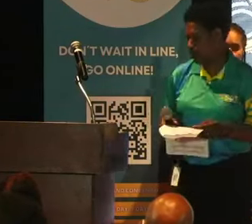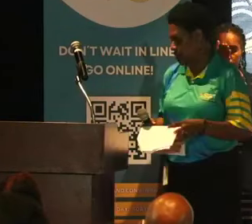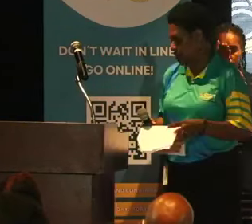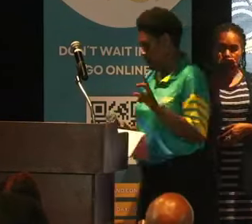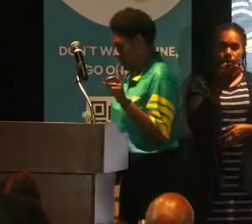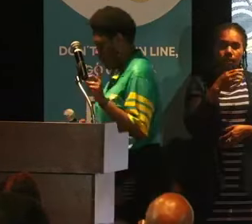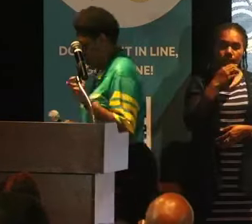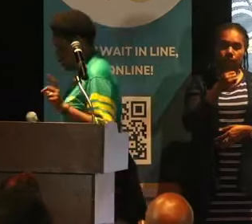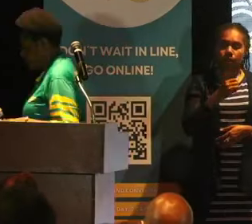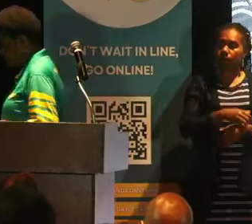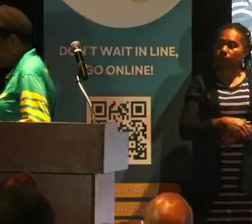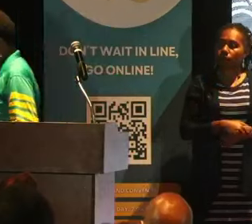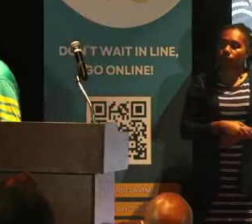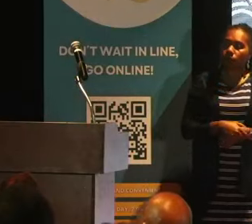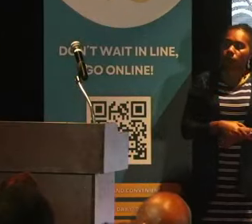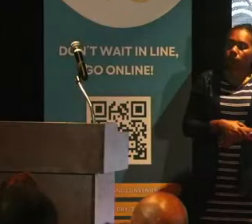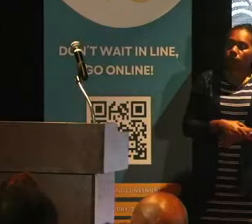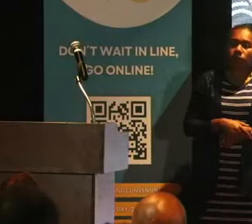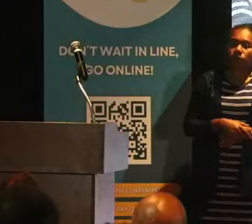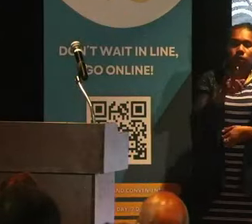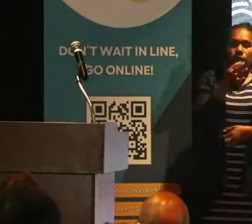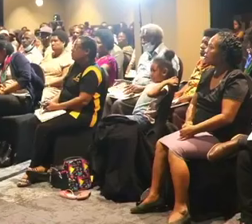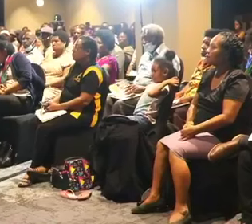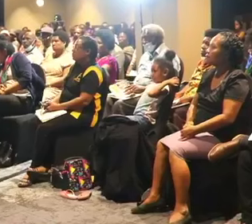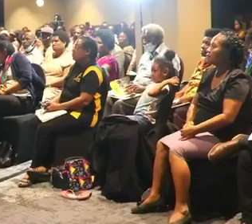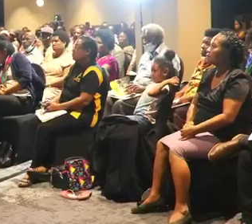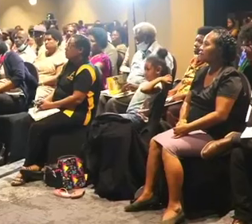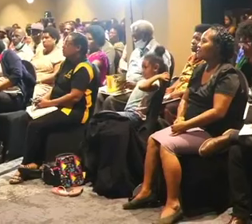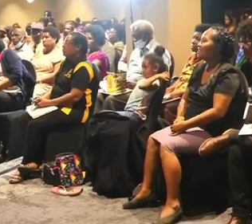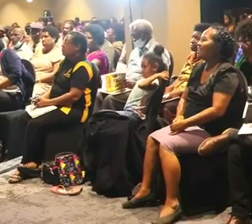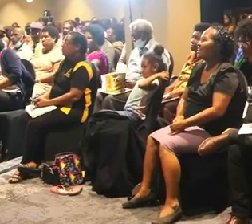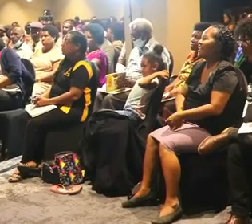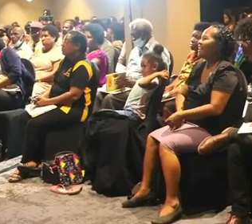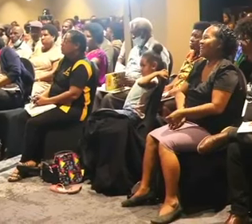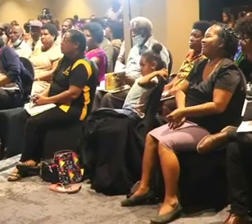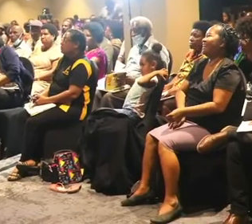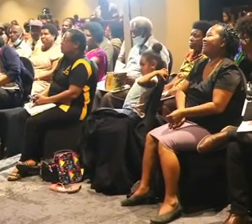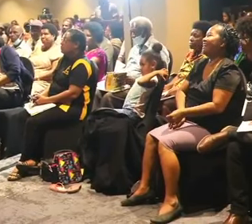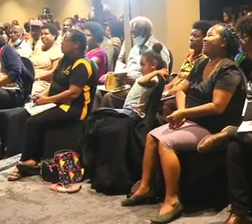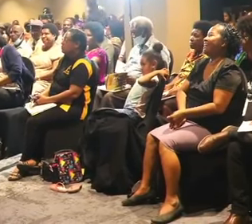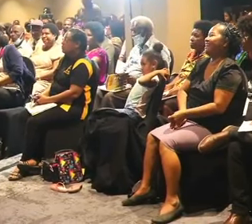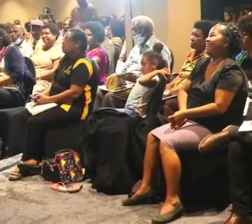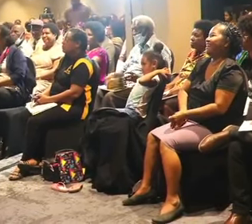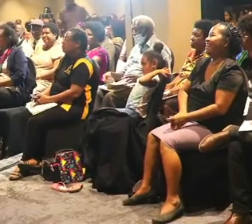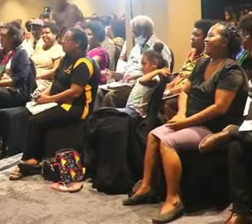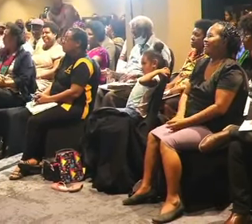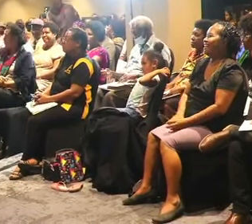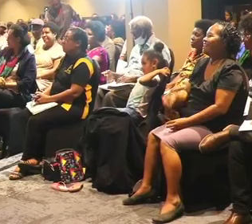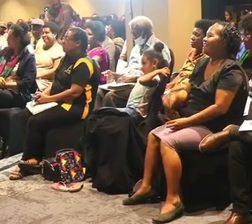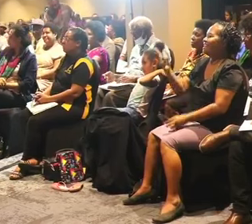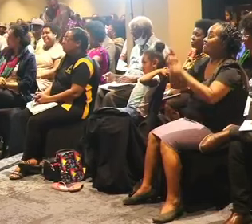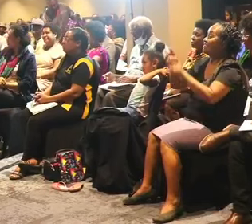Thank you. And yeah, you'll have to stay here. Thank you. You have two more questions? Yeah, that's good.